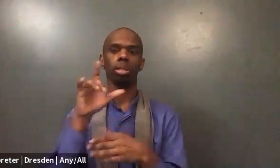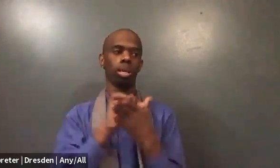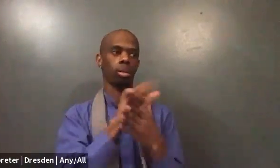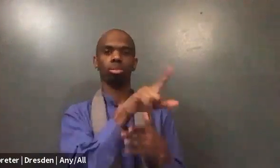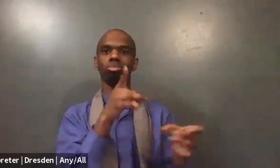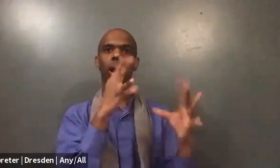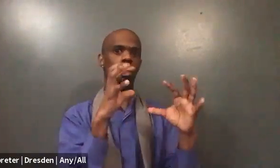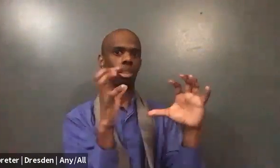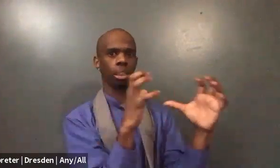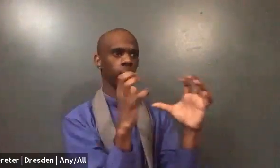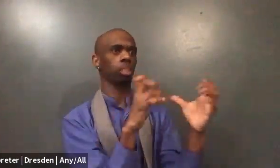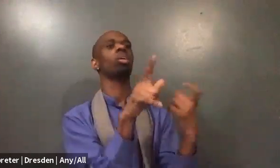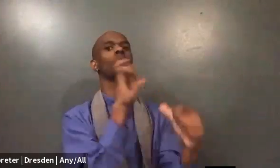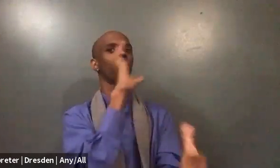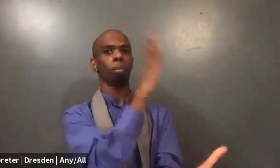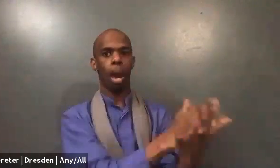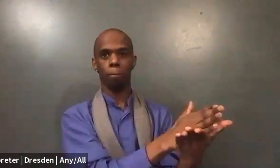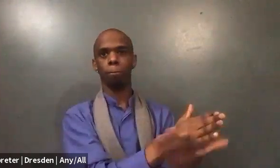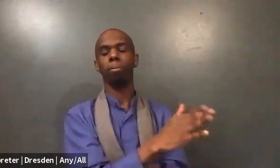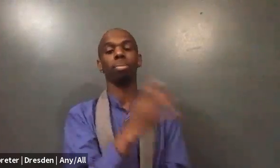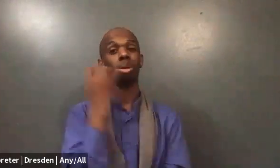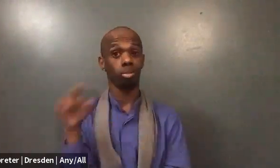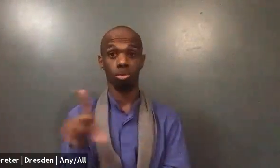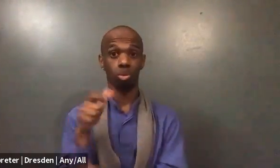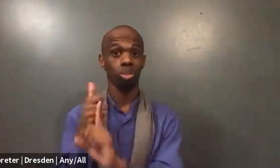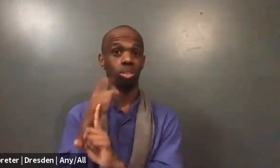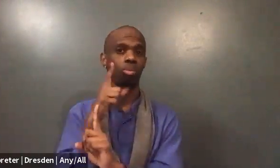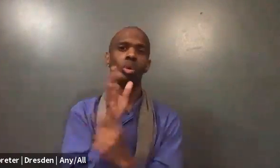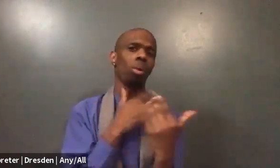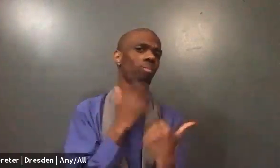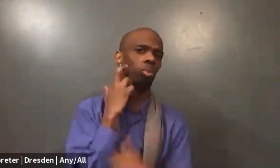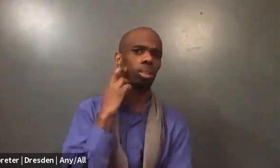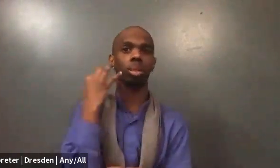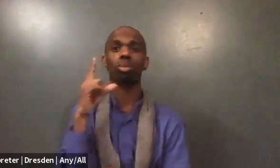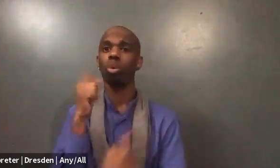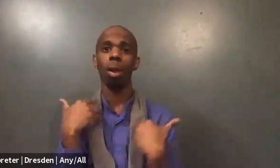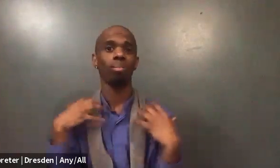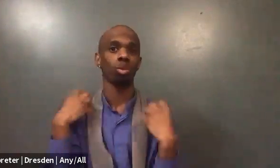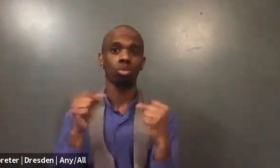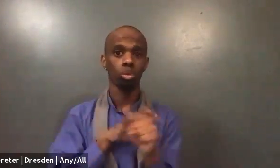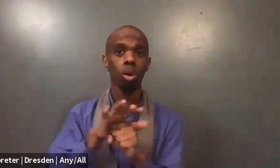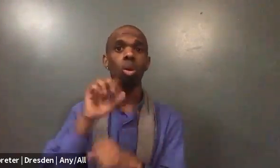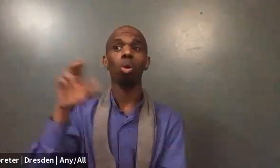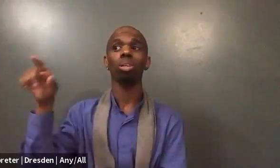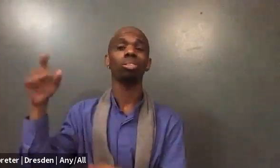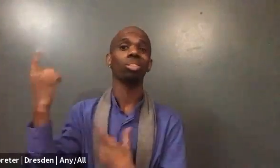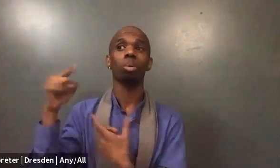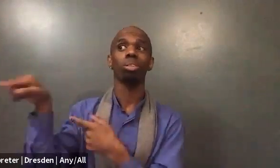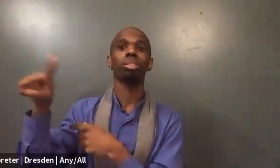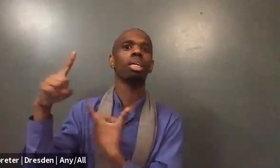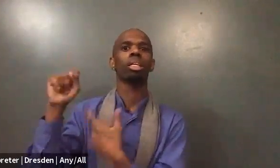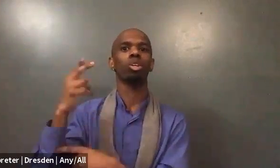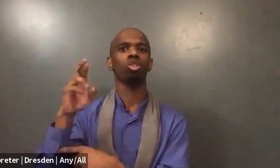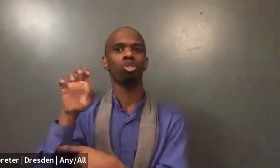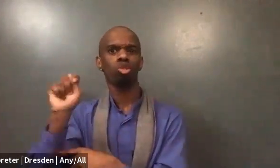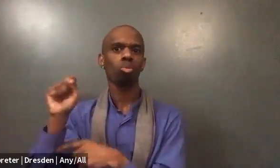know, if you're for whatever reasons aren't brave enough, or you don't have the courage, or you've been threatened, or you're something, tell somebody